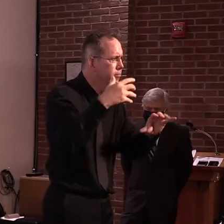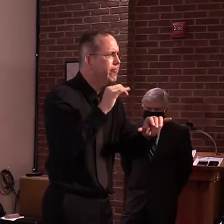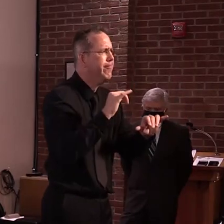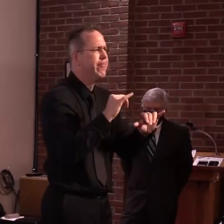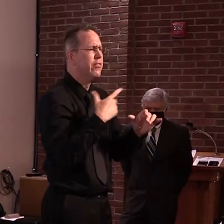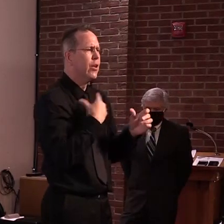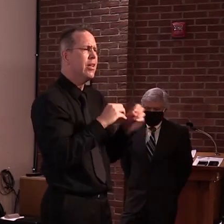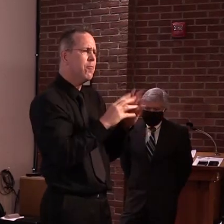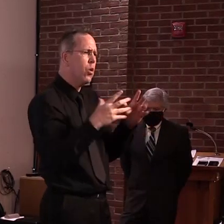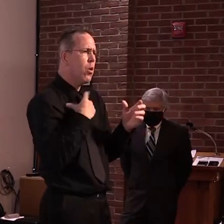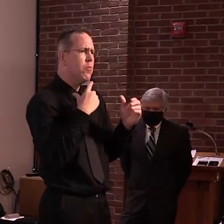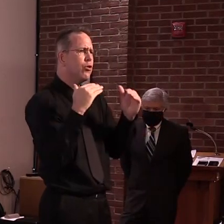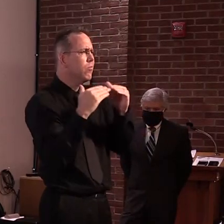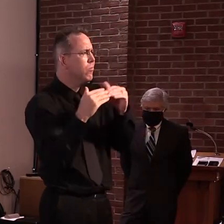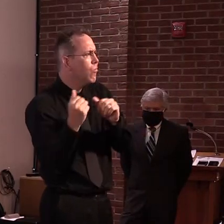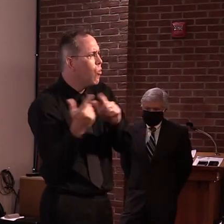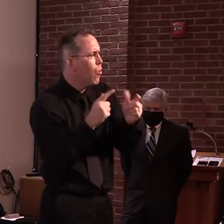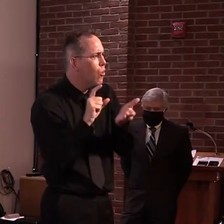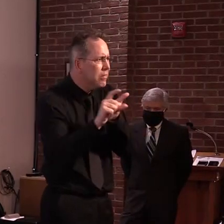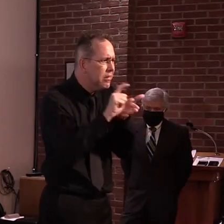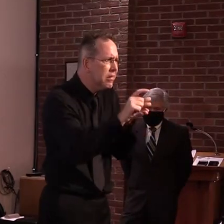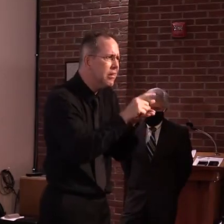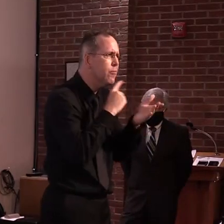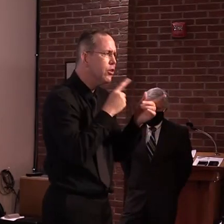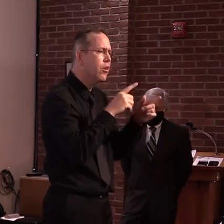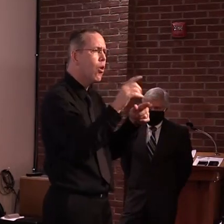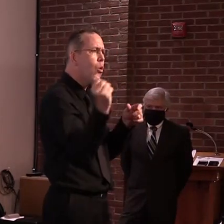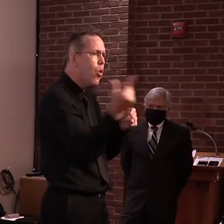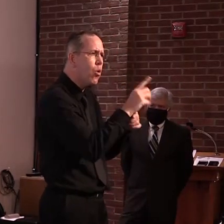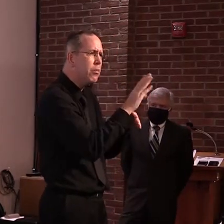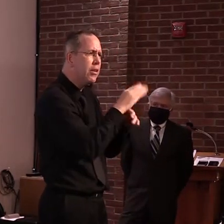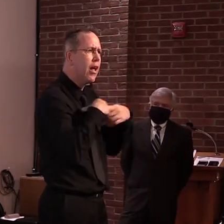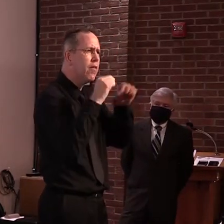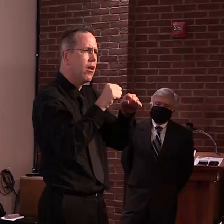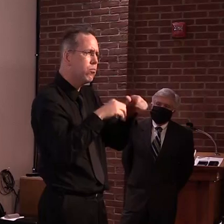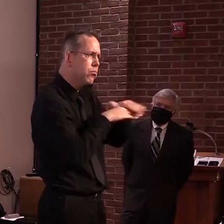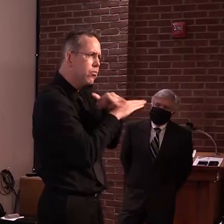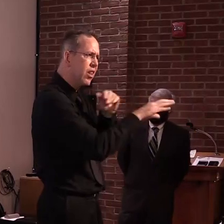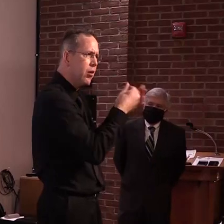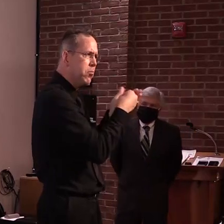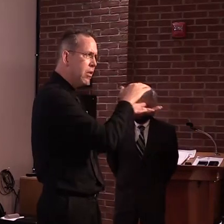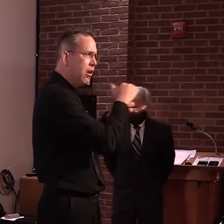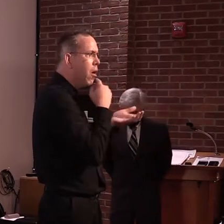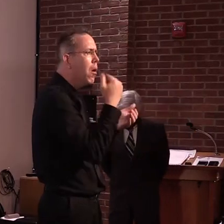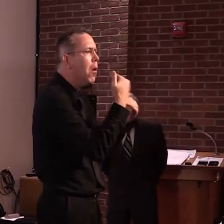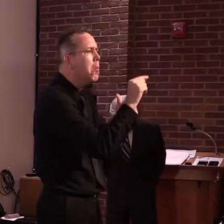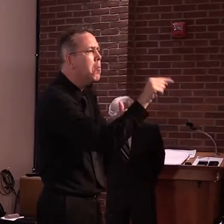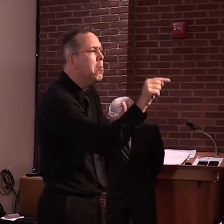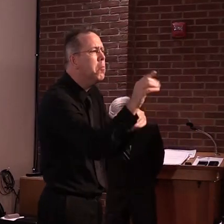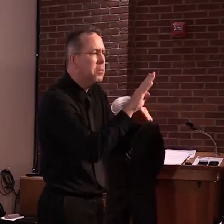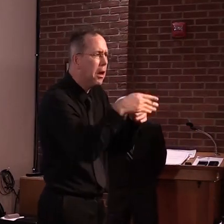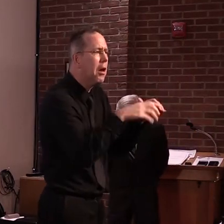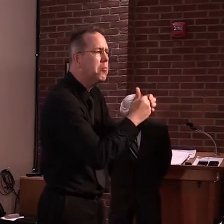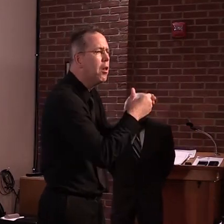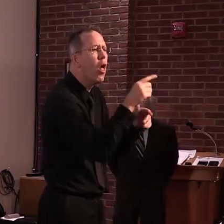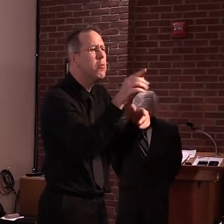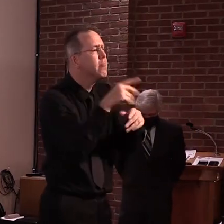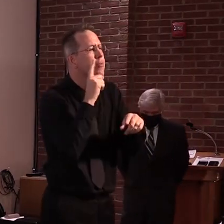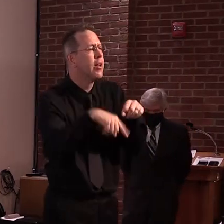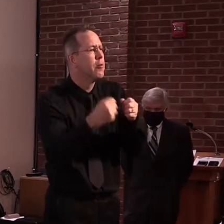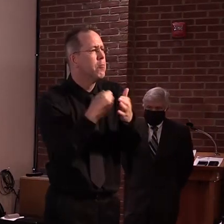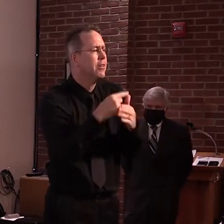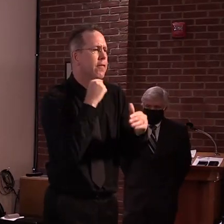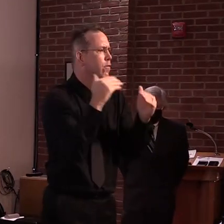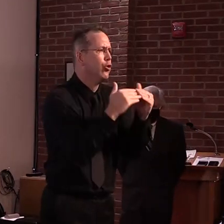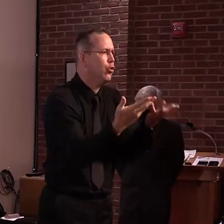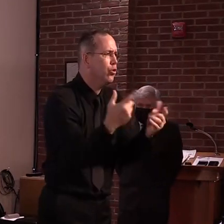second part of the package is the pandemic has revealed the absolute necessity of broadband availability and access. It has the power to